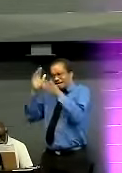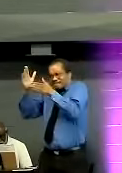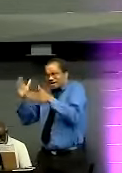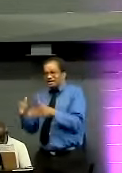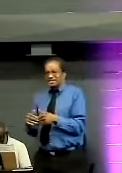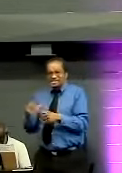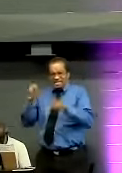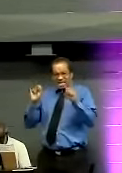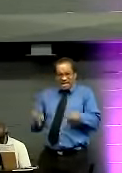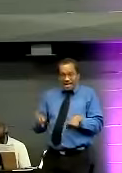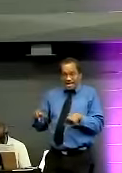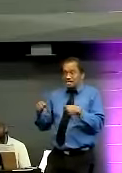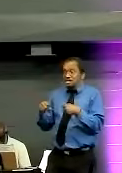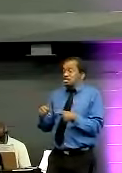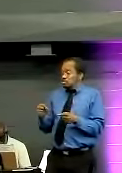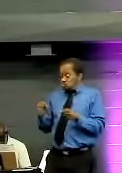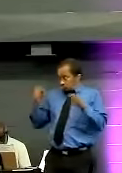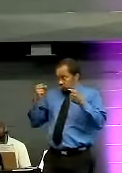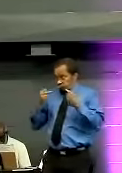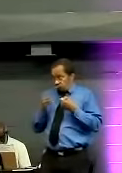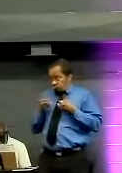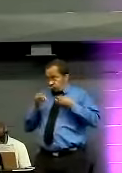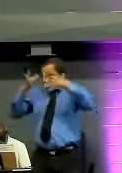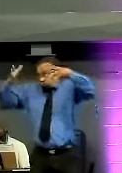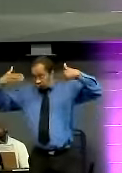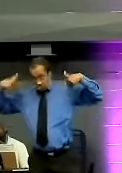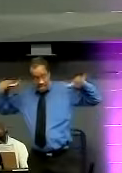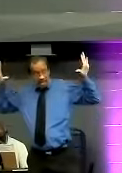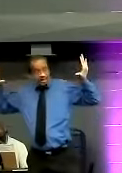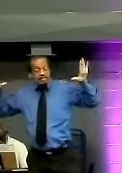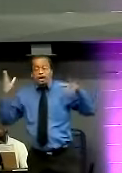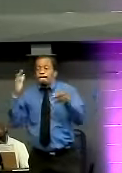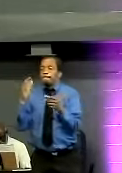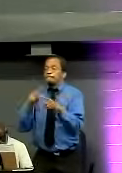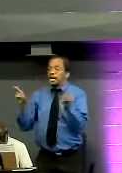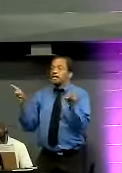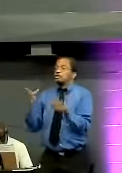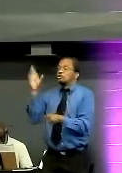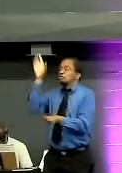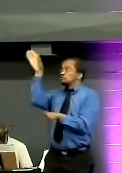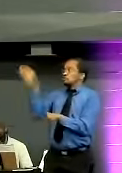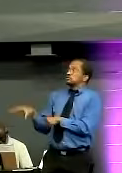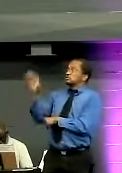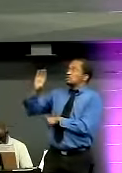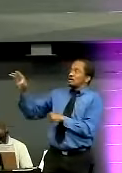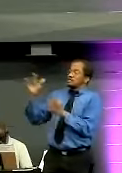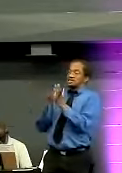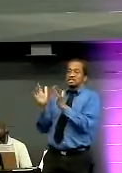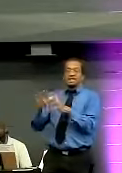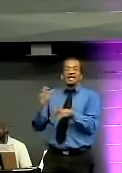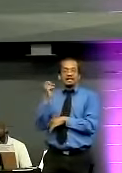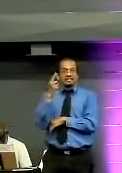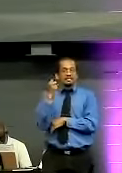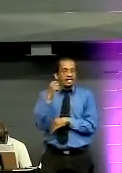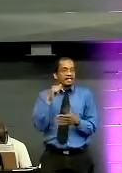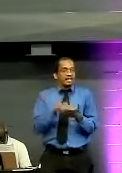That's 72,000 angels. But on the cross, Jesus said, listen, God, I got this. I got this. Forgive him. Like, in other